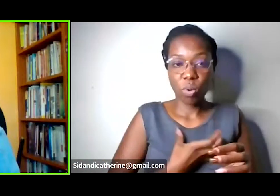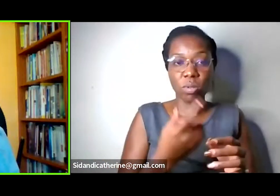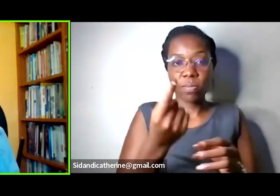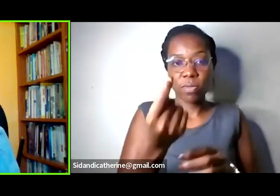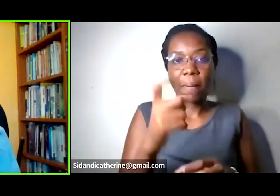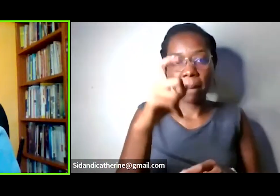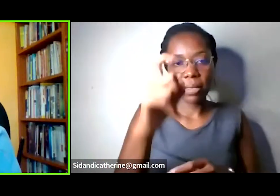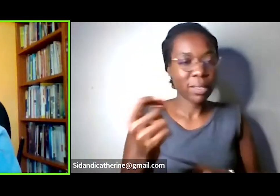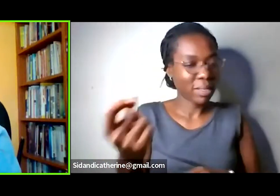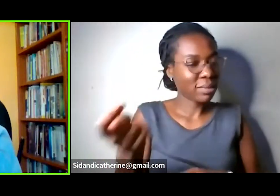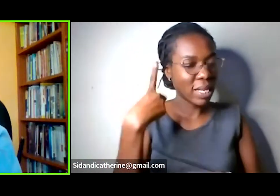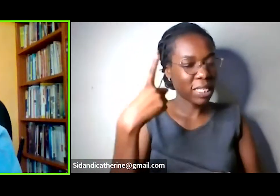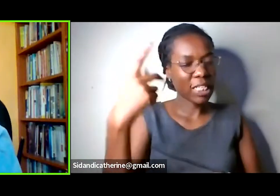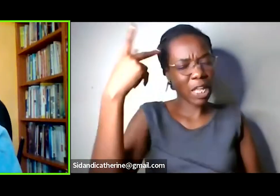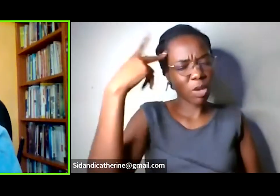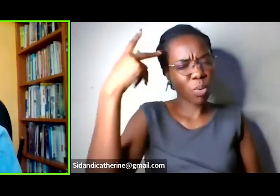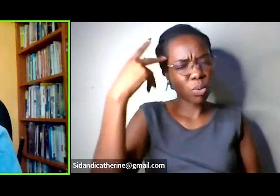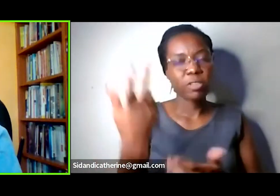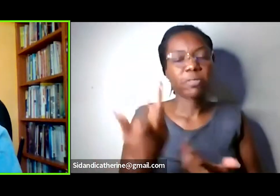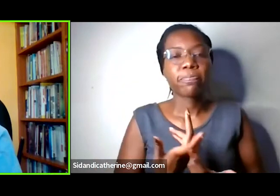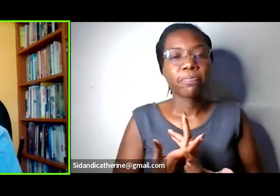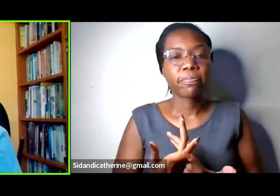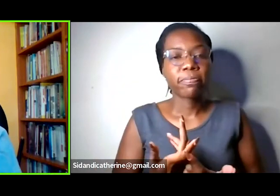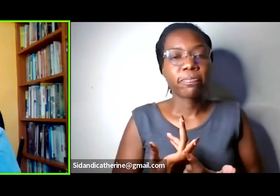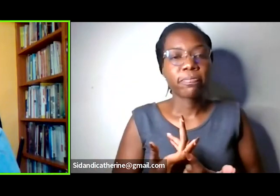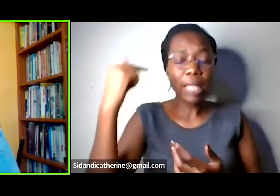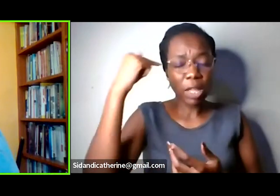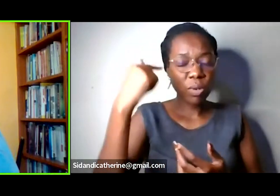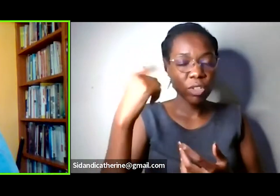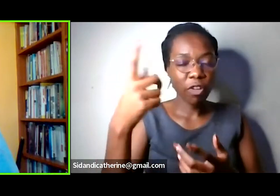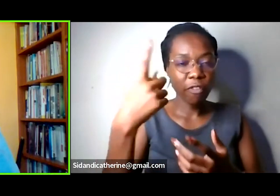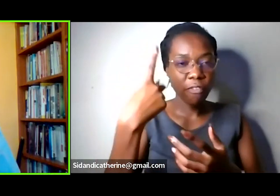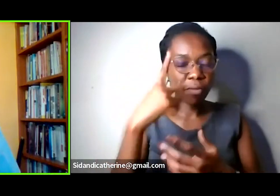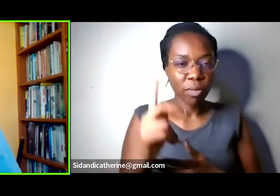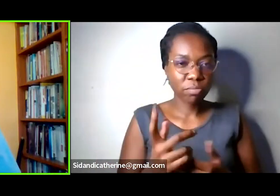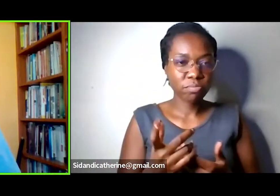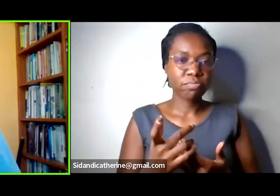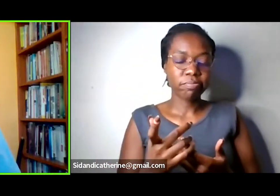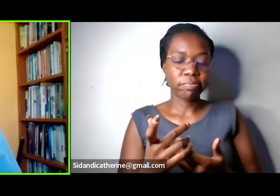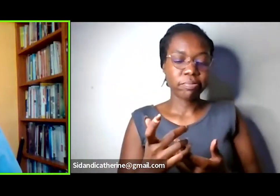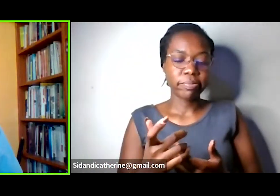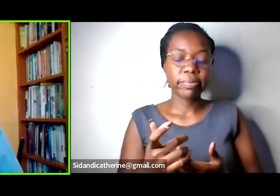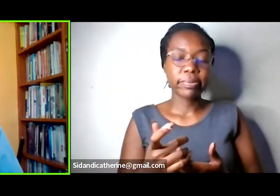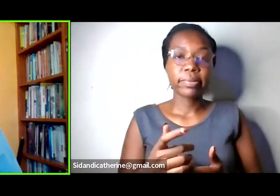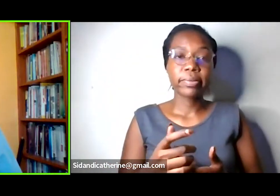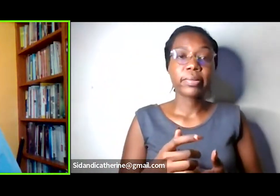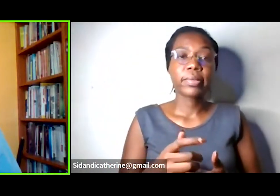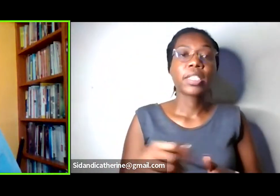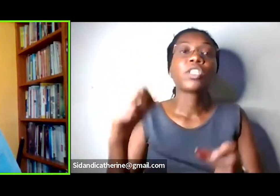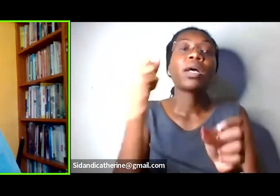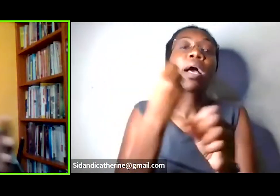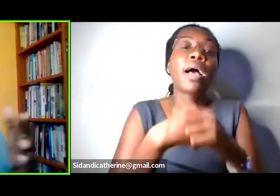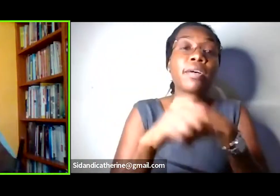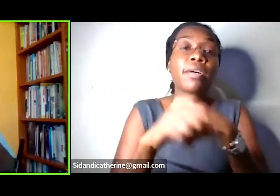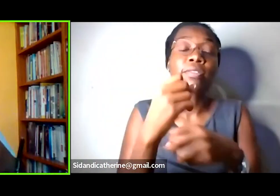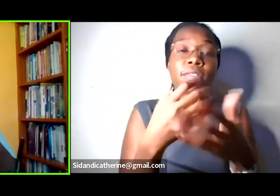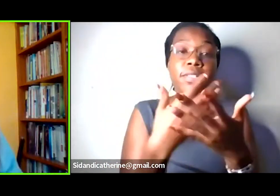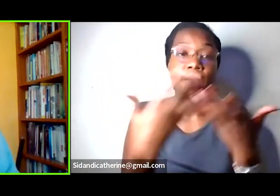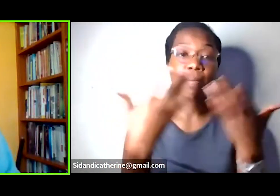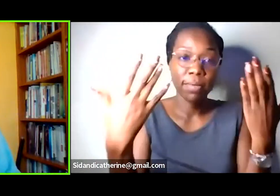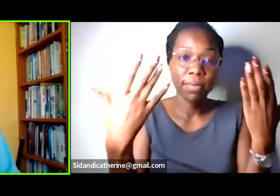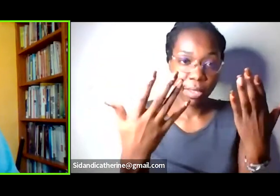email marketing. So you're right. But whenever possible, I would say use email marketing. But if that doesn't